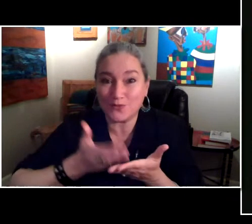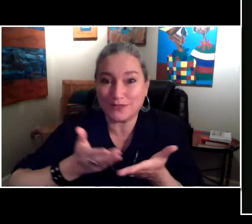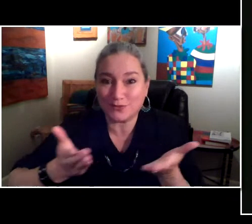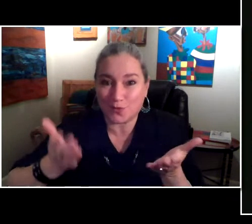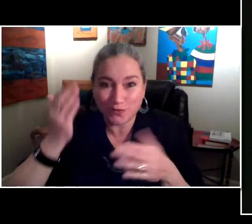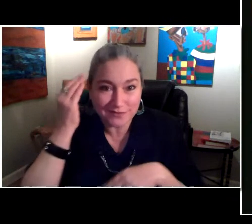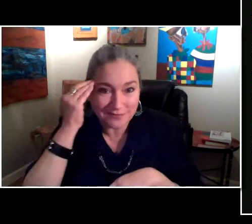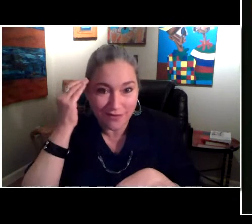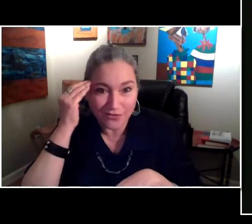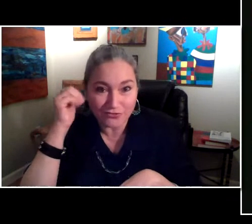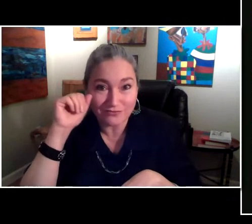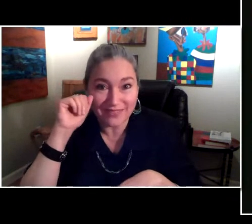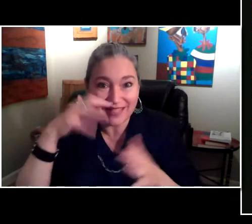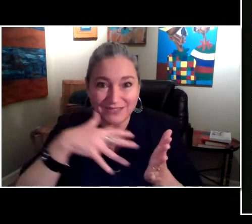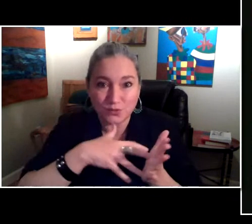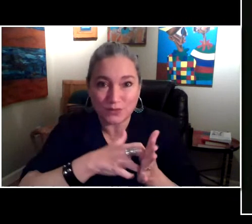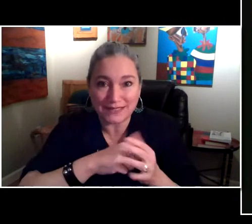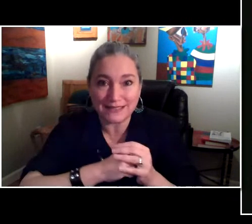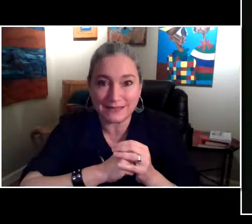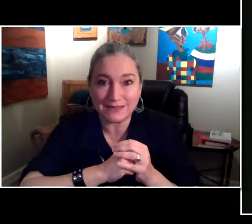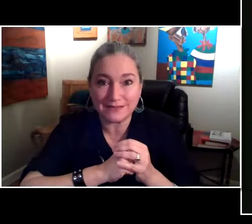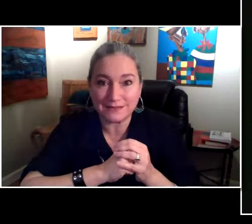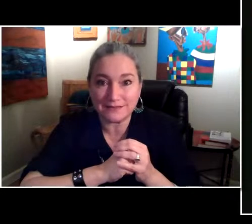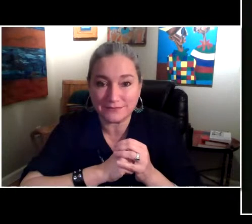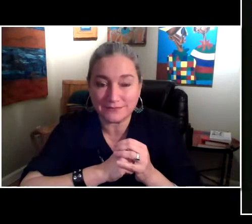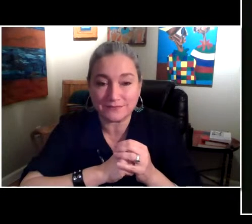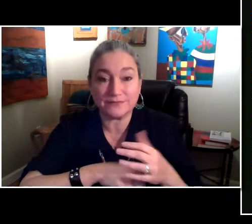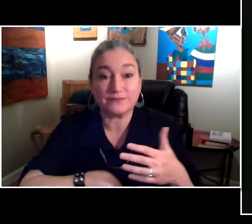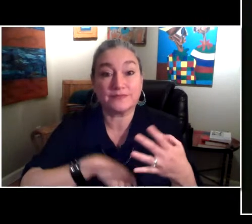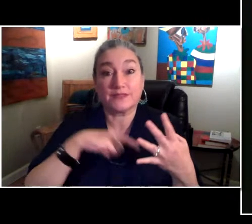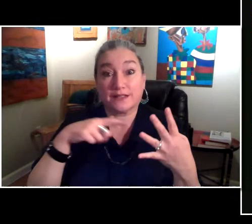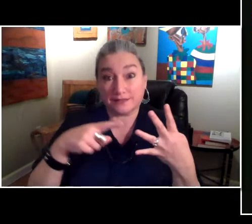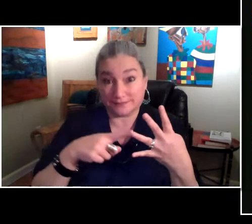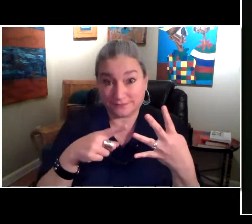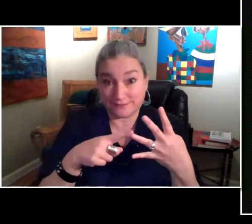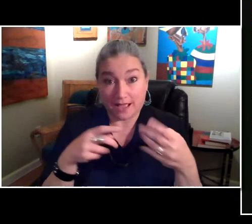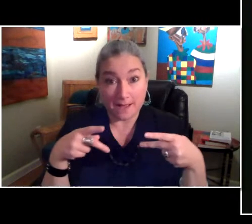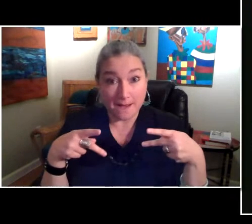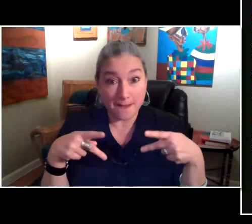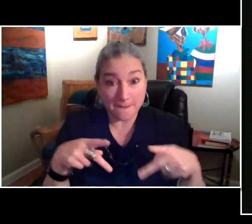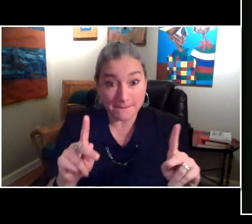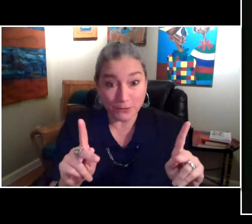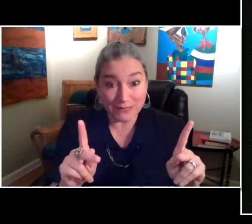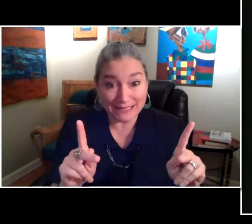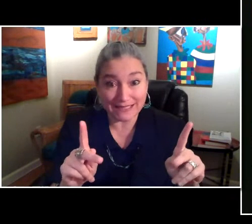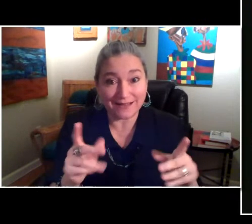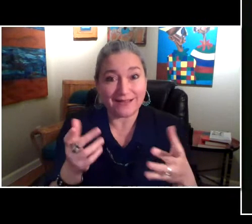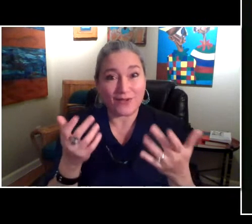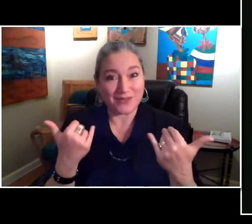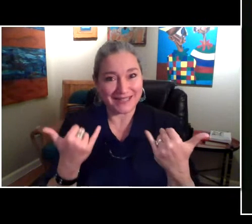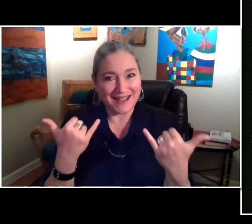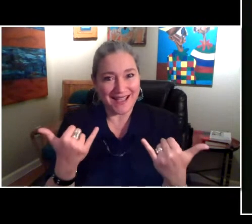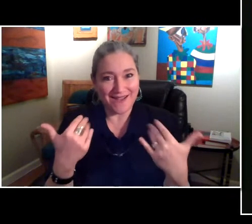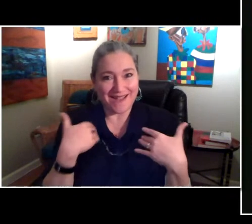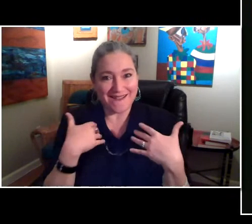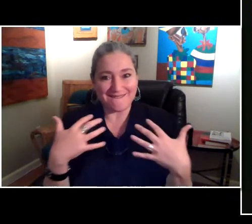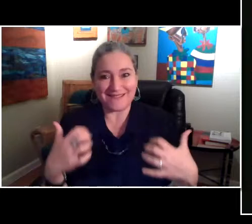deaf professionals and their DCCW resources and knowledge, that is a weakness that we